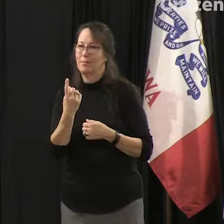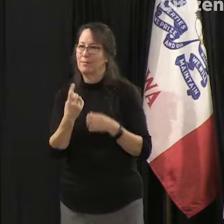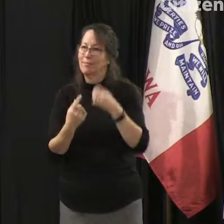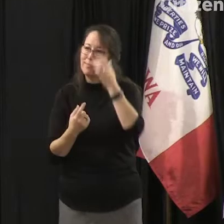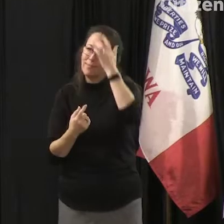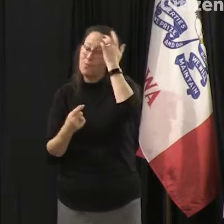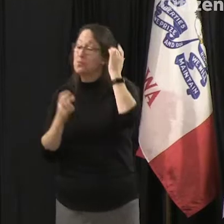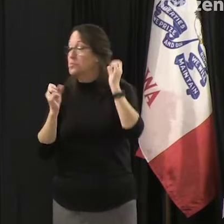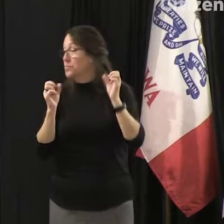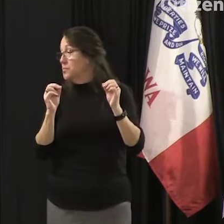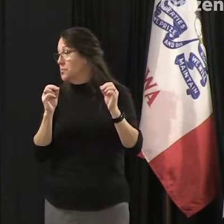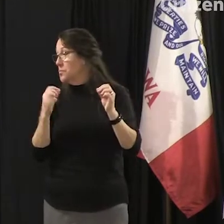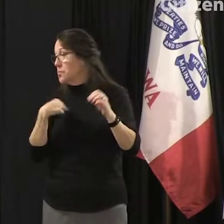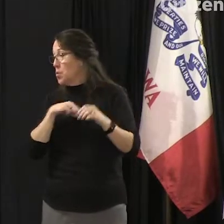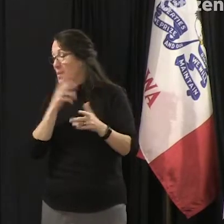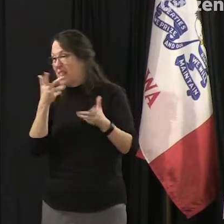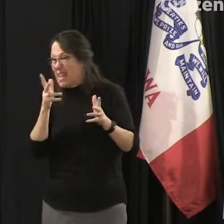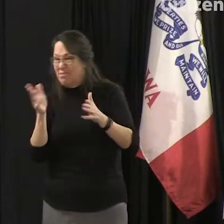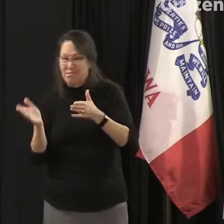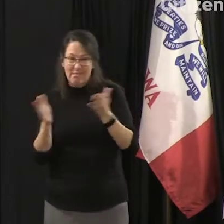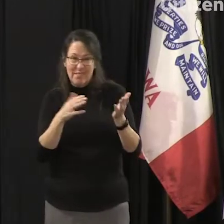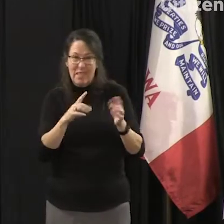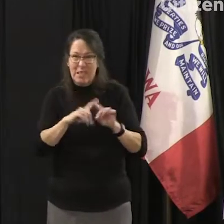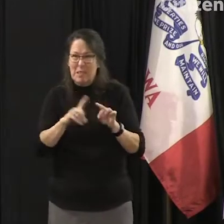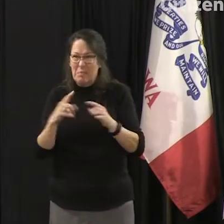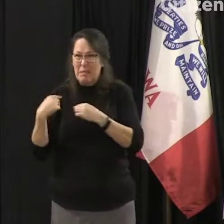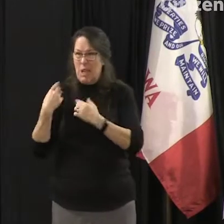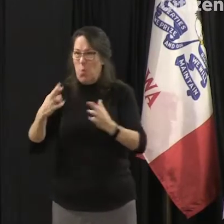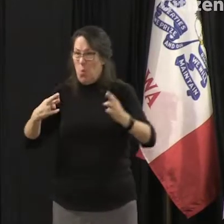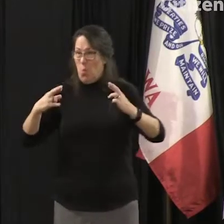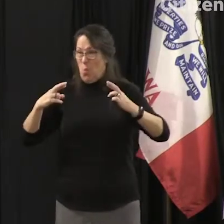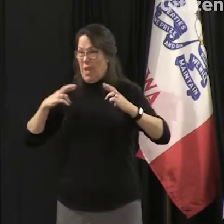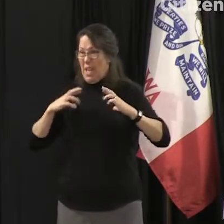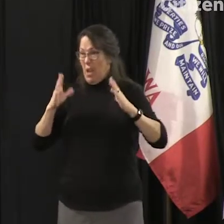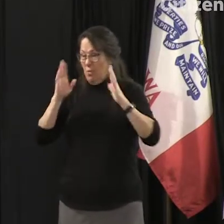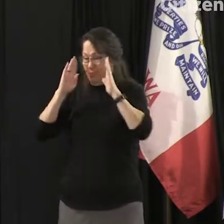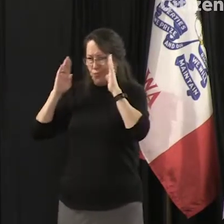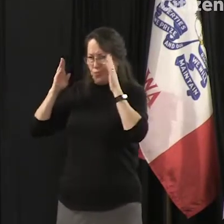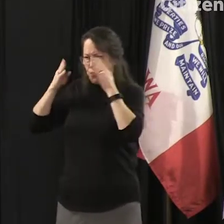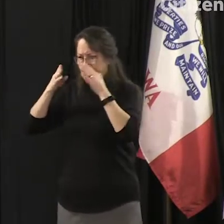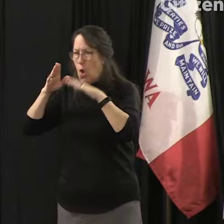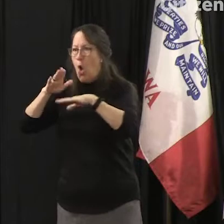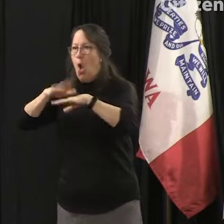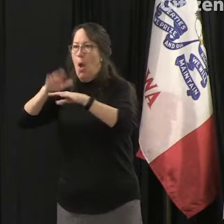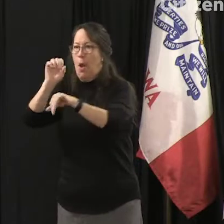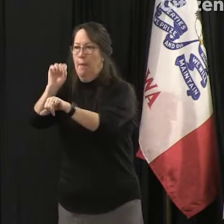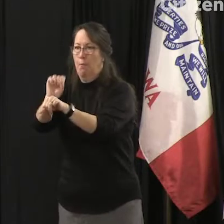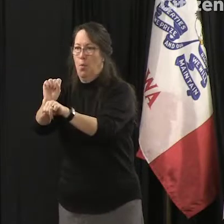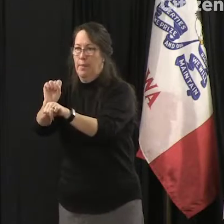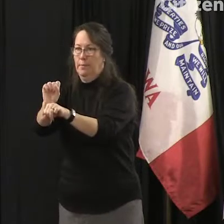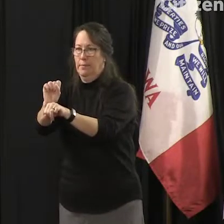was one of them. So anyway, we did that. But since I retired, I wanted to focus only on employment.